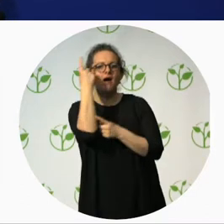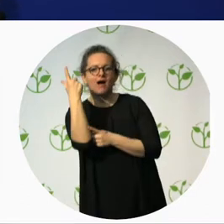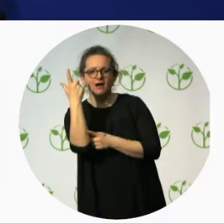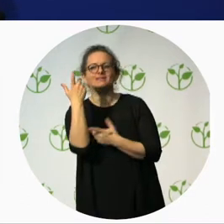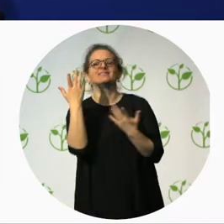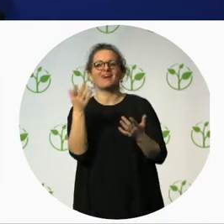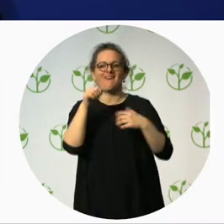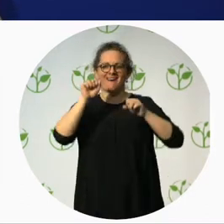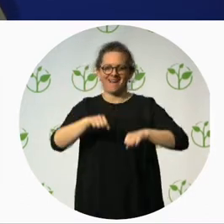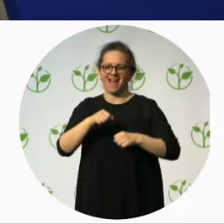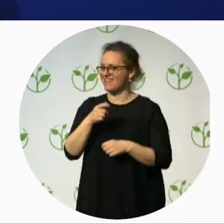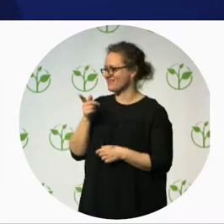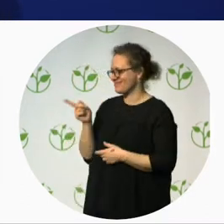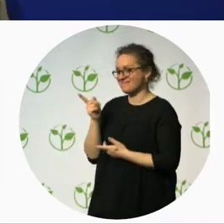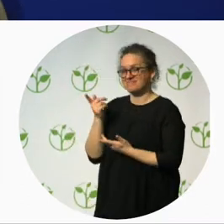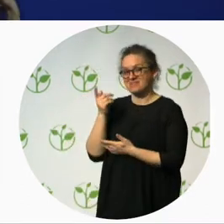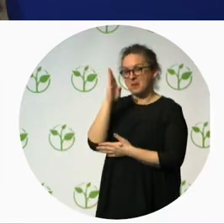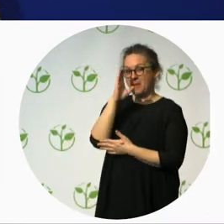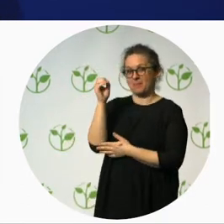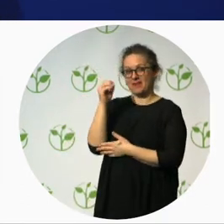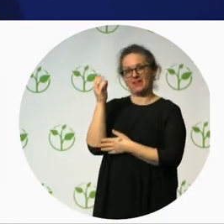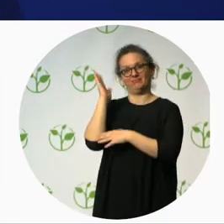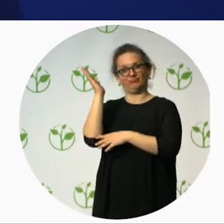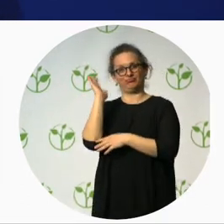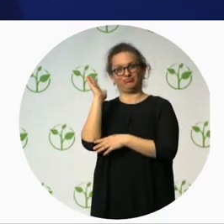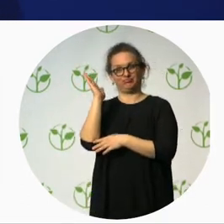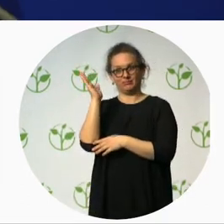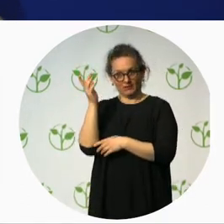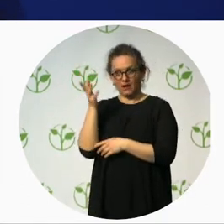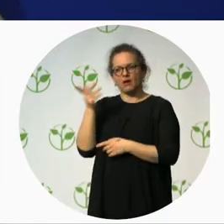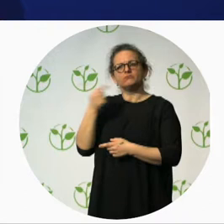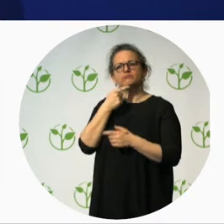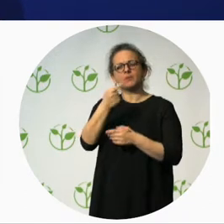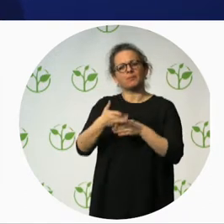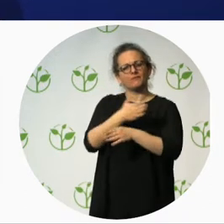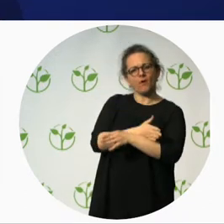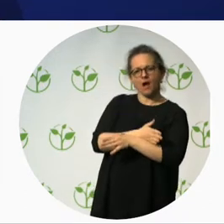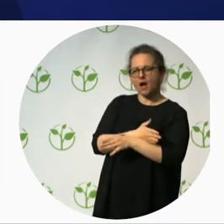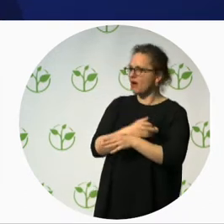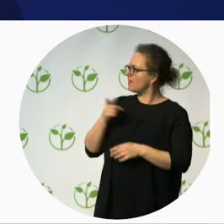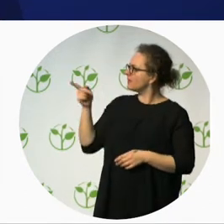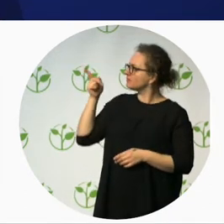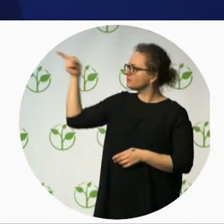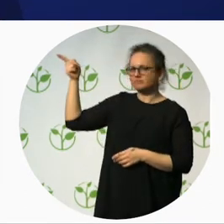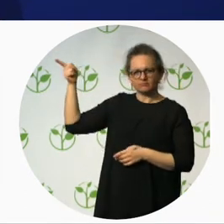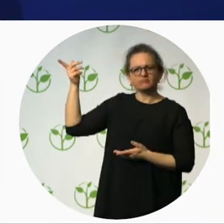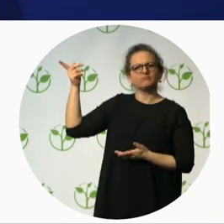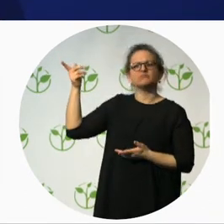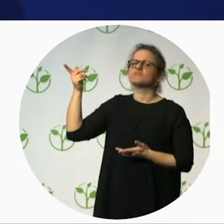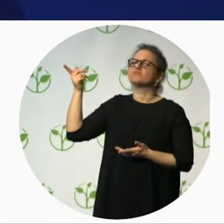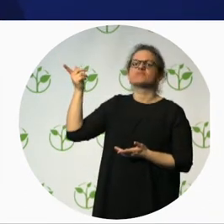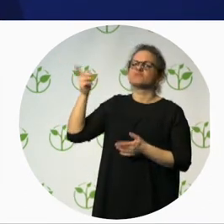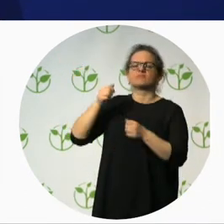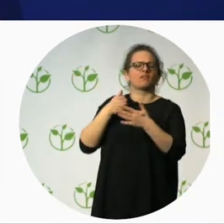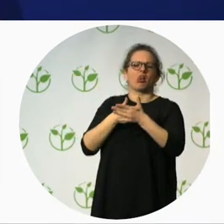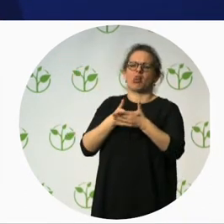is we need to ensure we have podiums that go up and down to ensure that everybody can actually communicate effectively from a